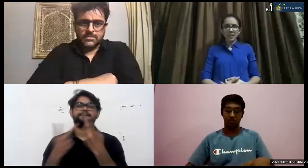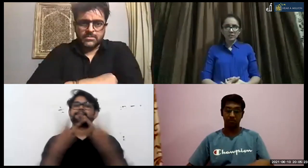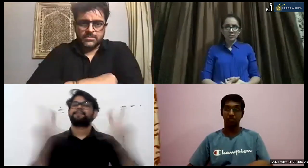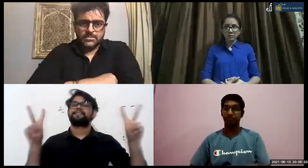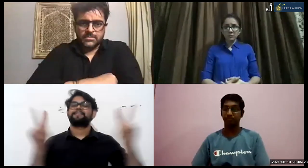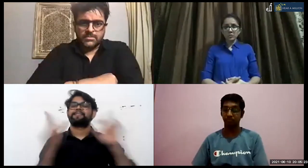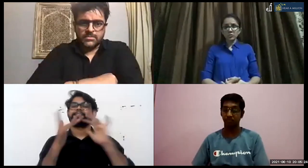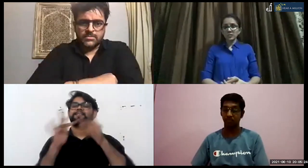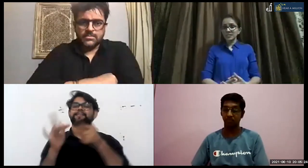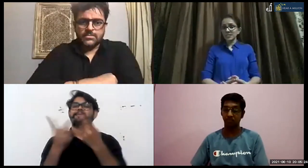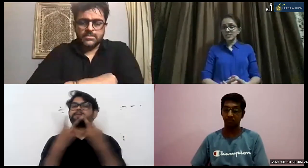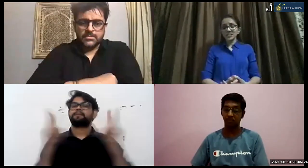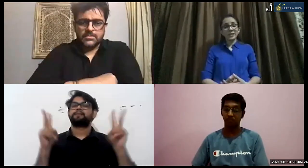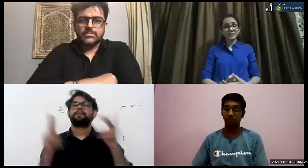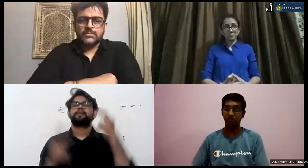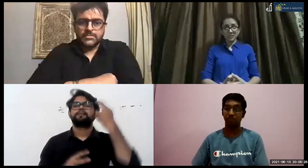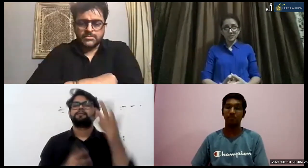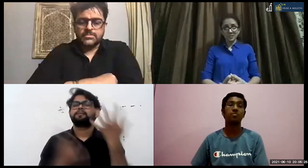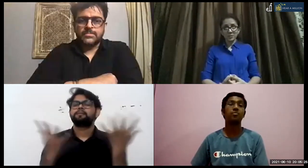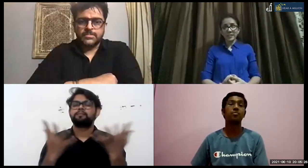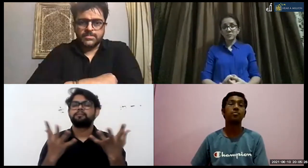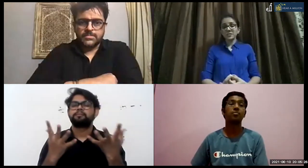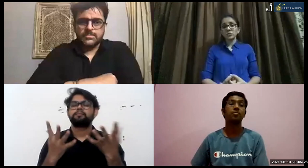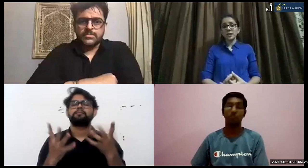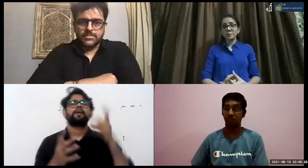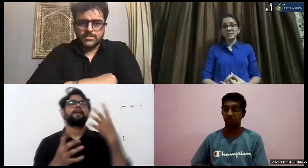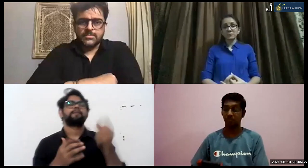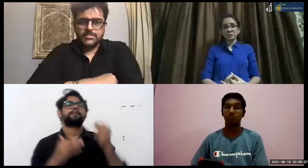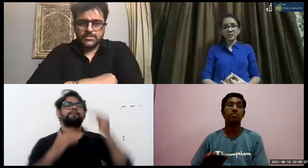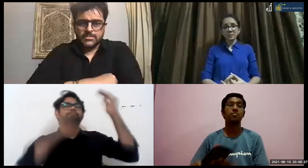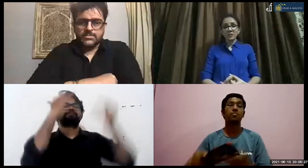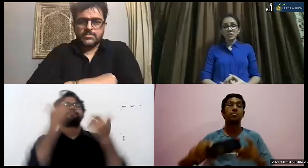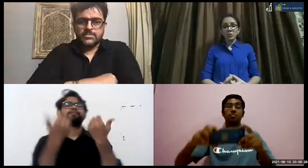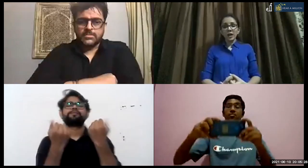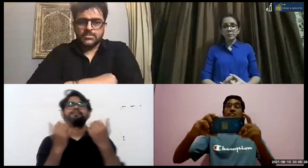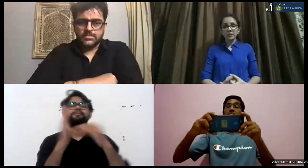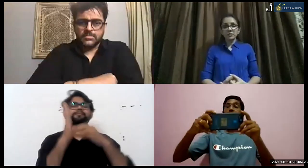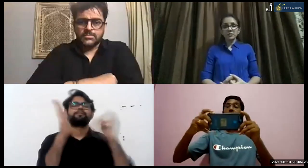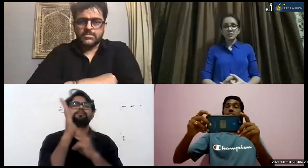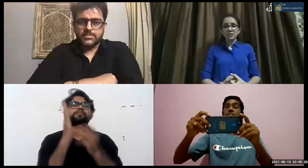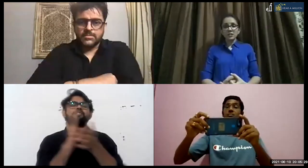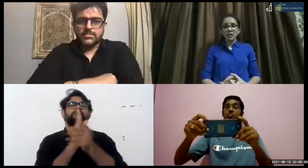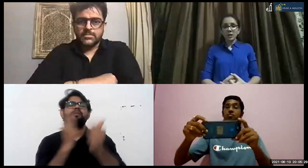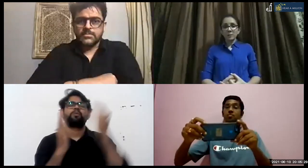children, young children from 0 to 6 years, it's quite different. The experience for them is different. Why?